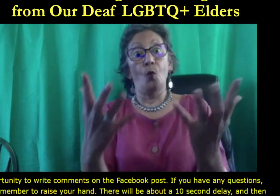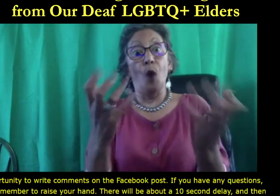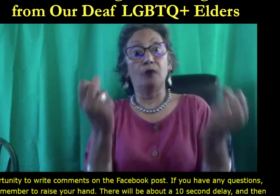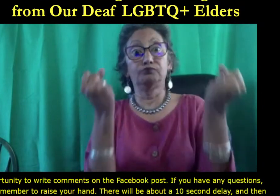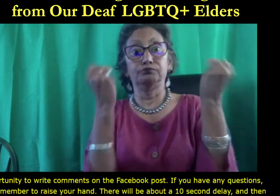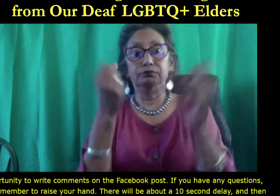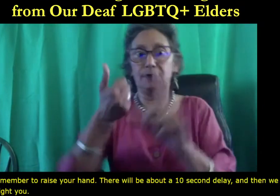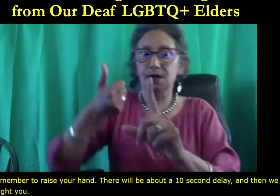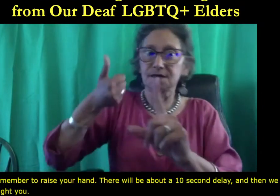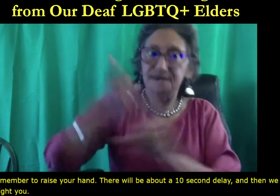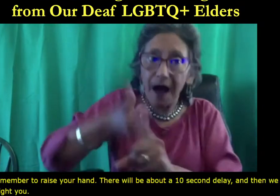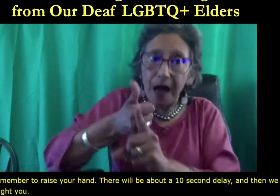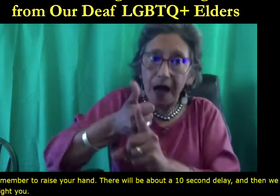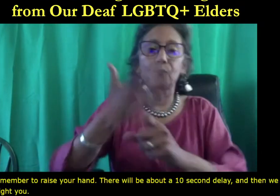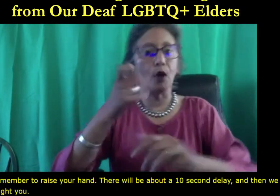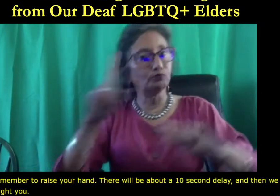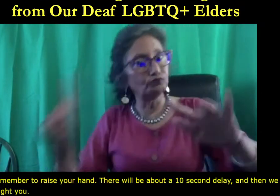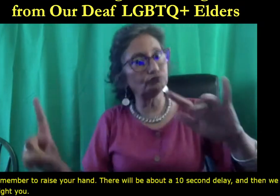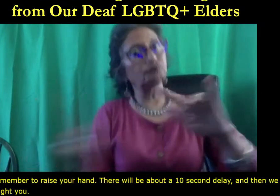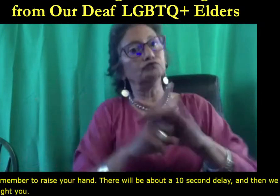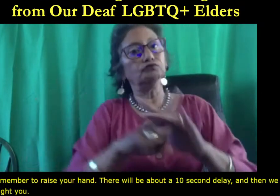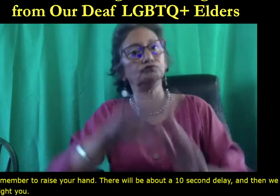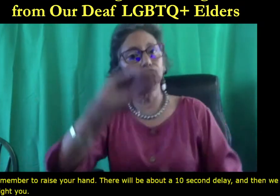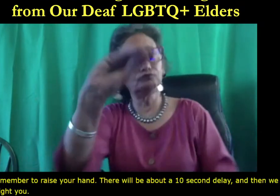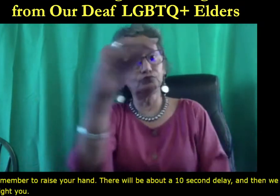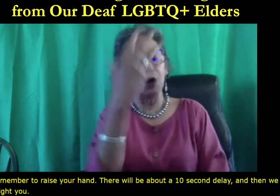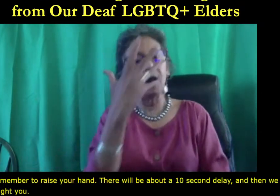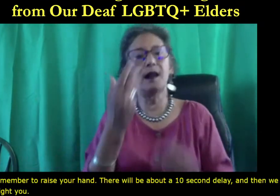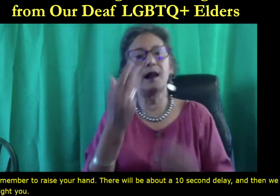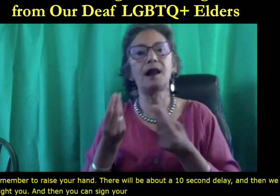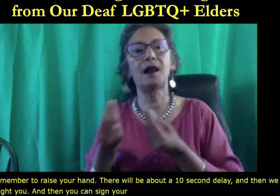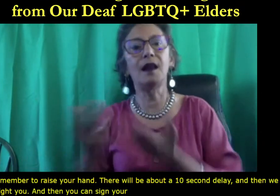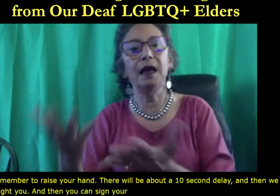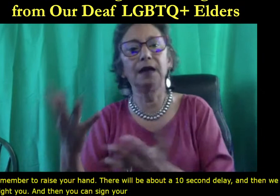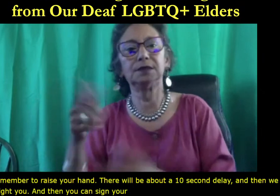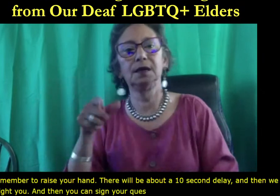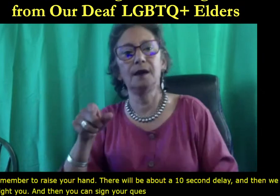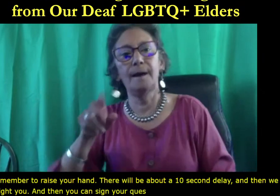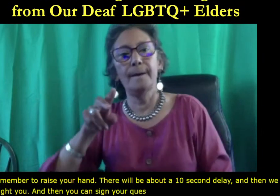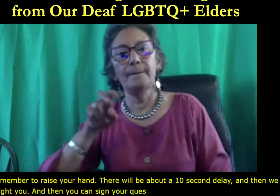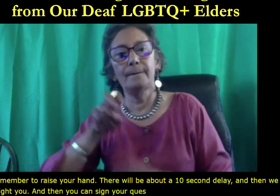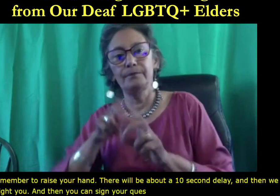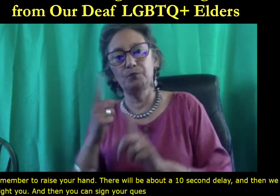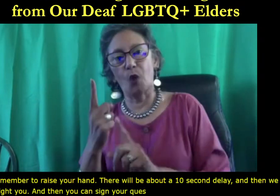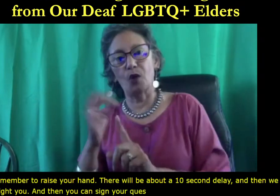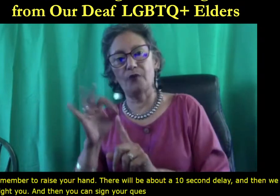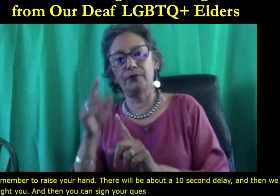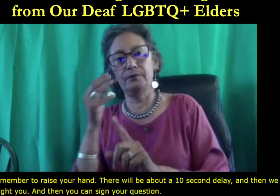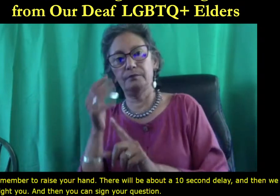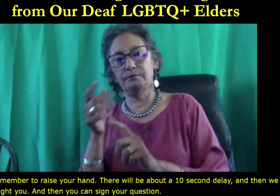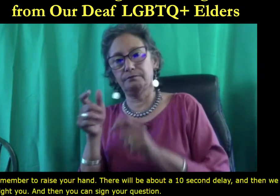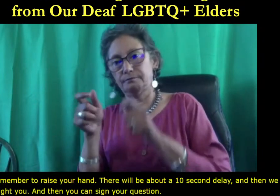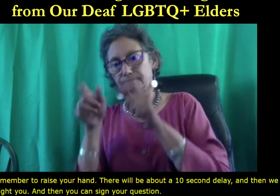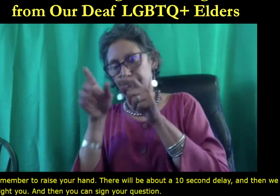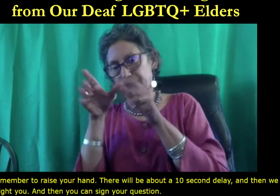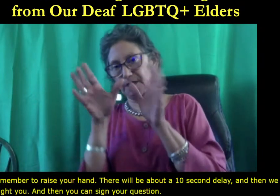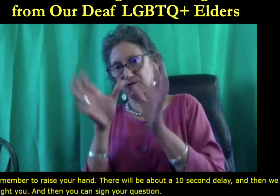sign your question uh give us an opportunity to spotlight the person